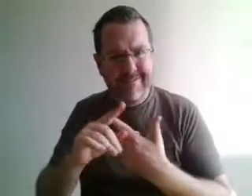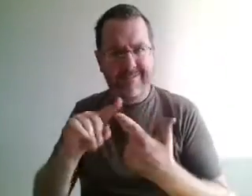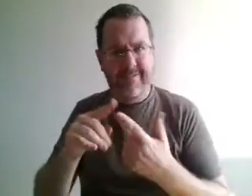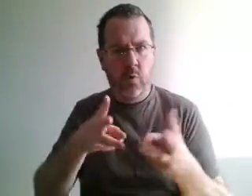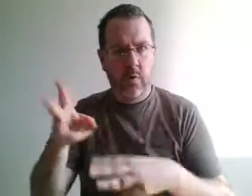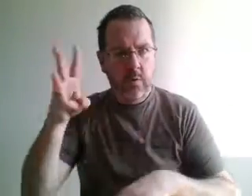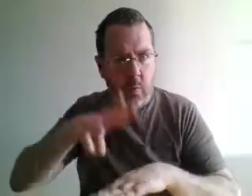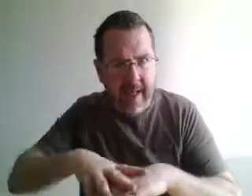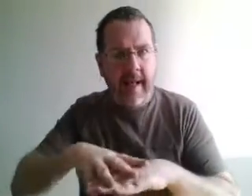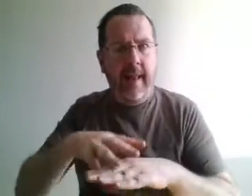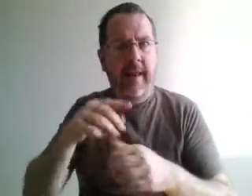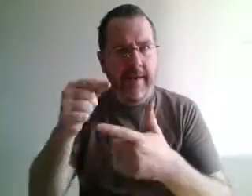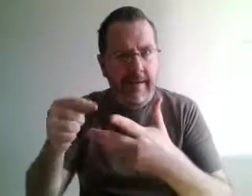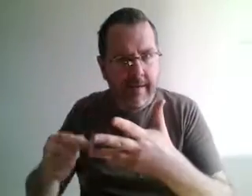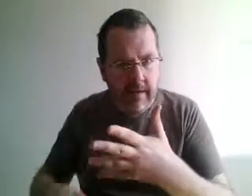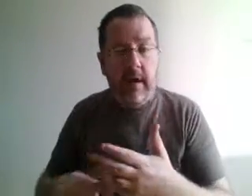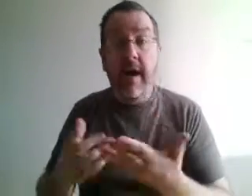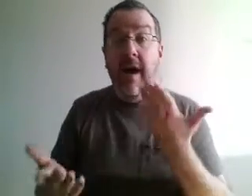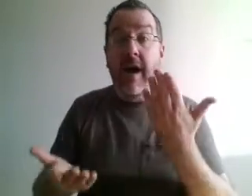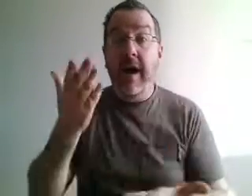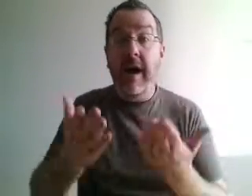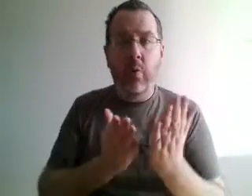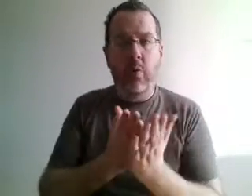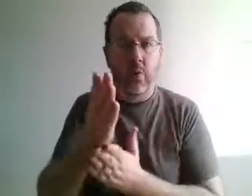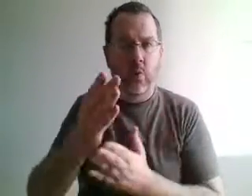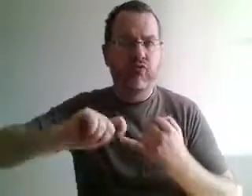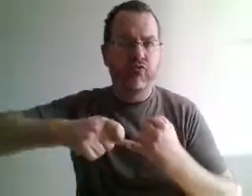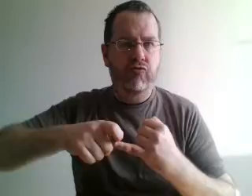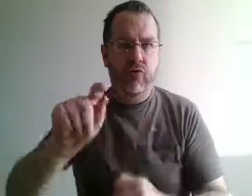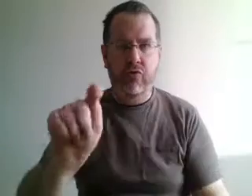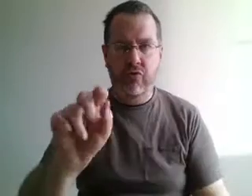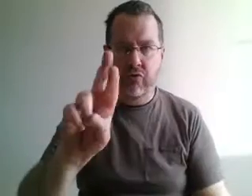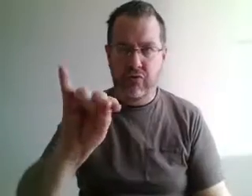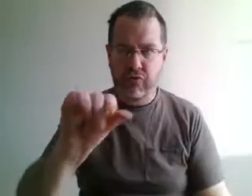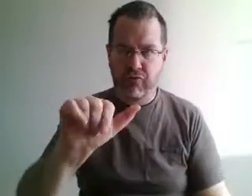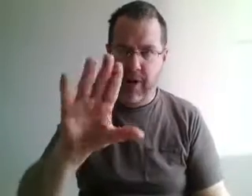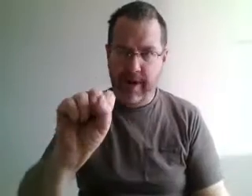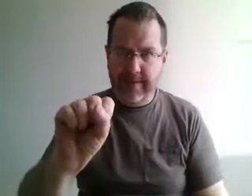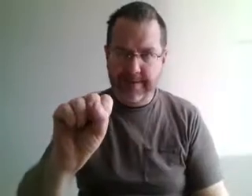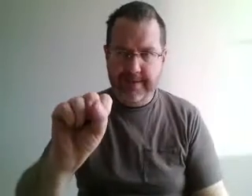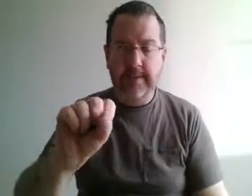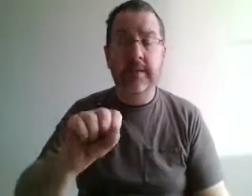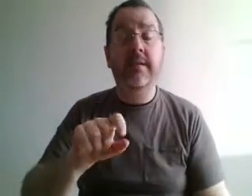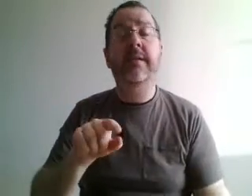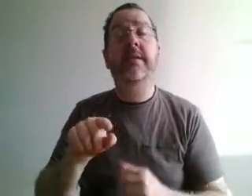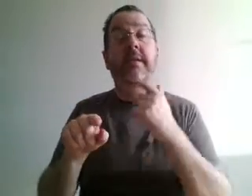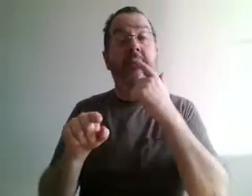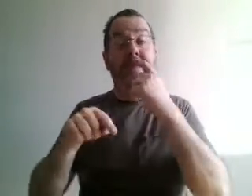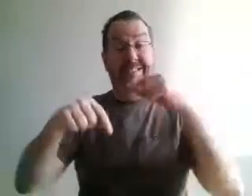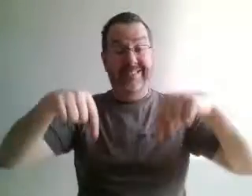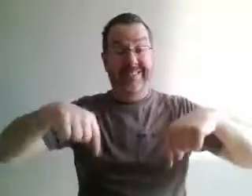of doing that is by clinical trials. And the universities within this country have been